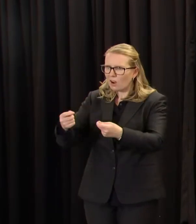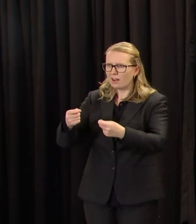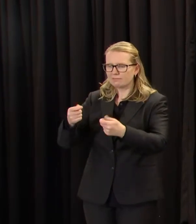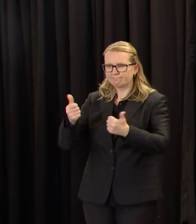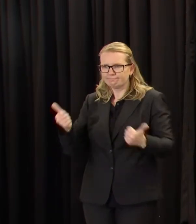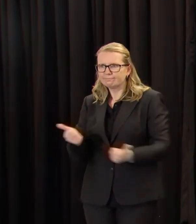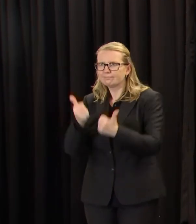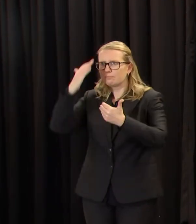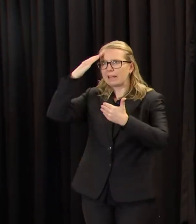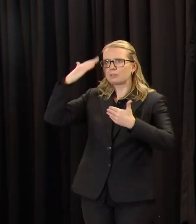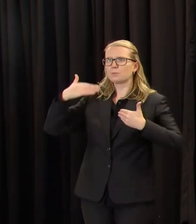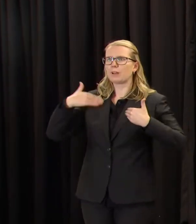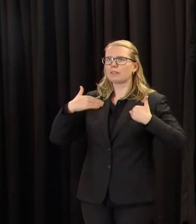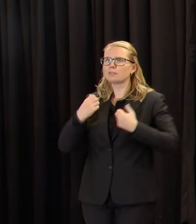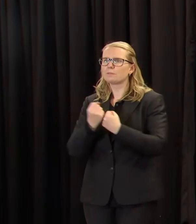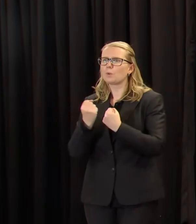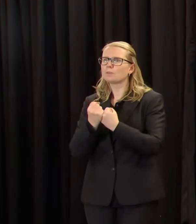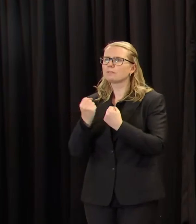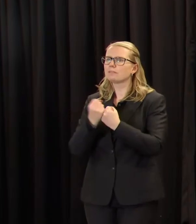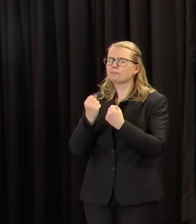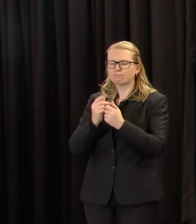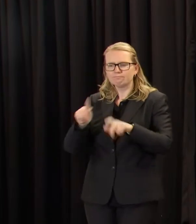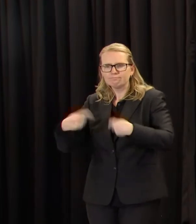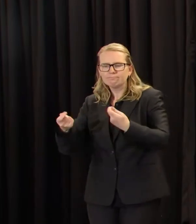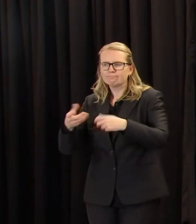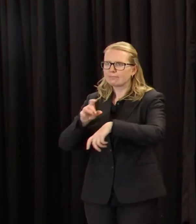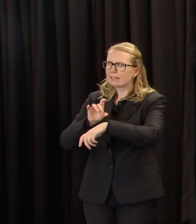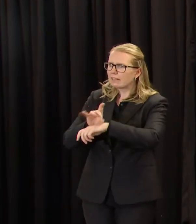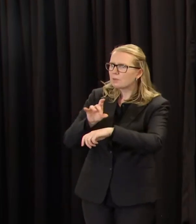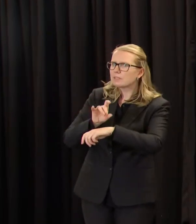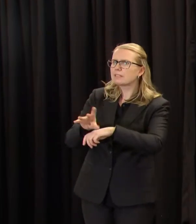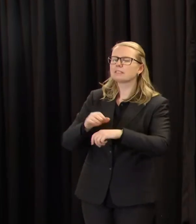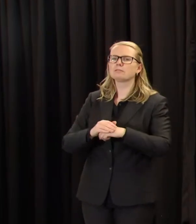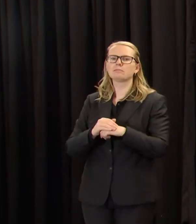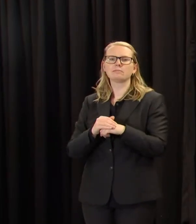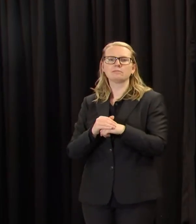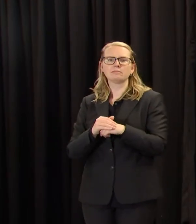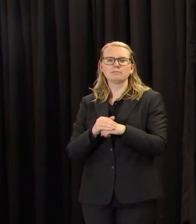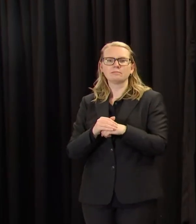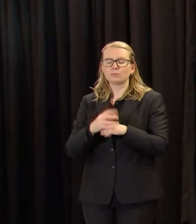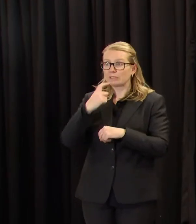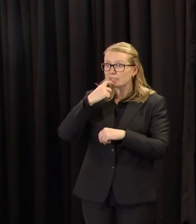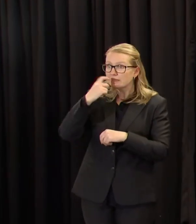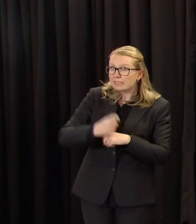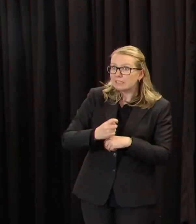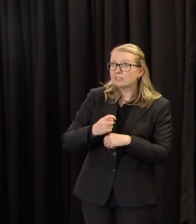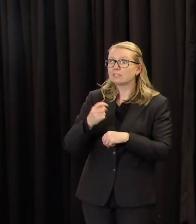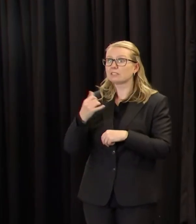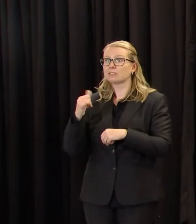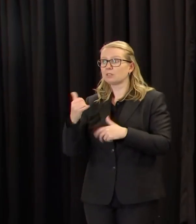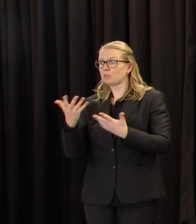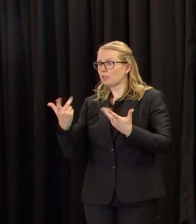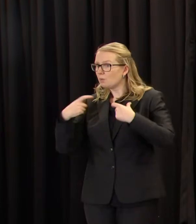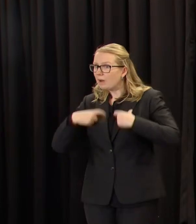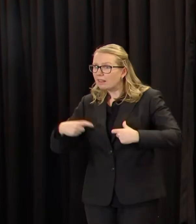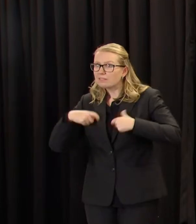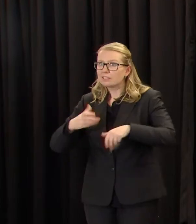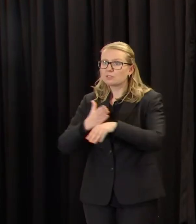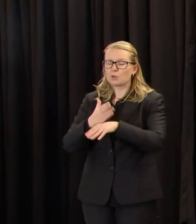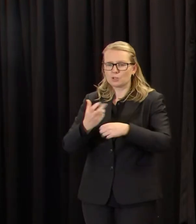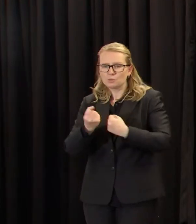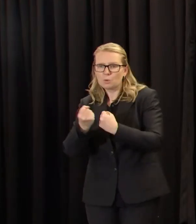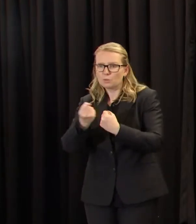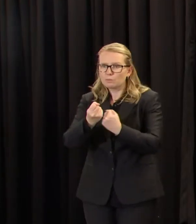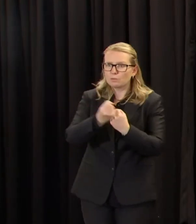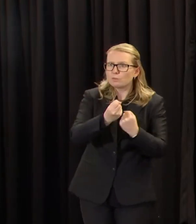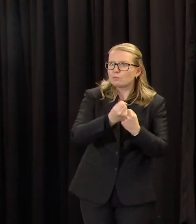board, whether it's counselling services all the way through to those who are acutely unwell. We have doubled our efforts, redoubled them. We